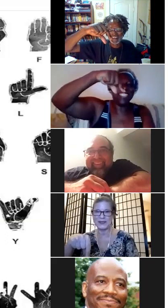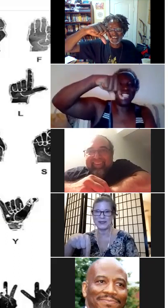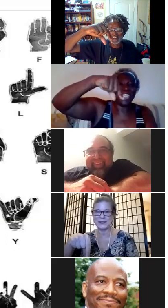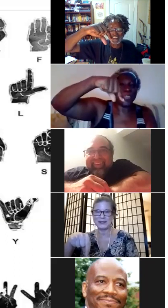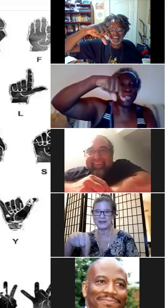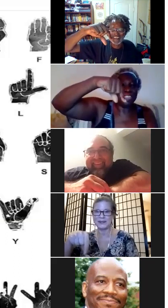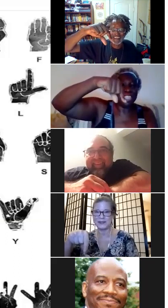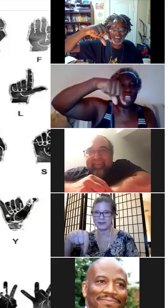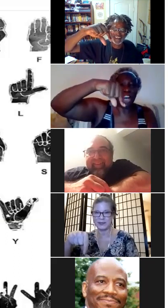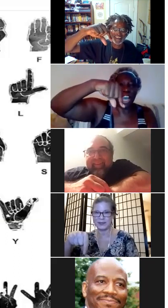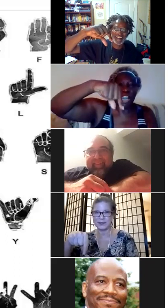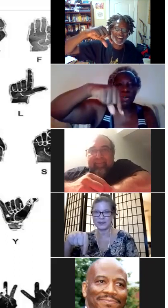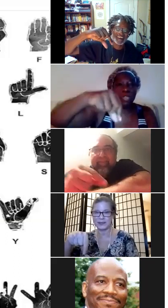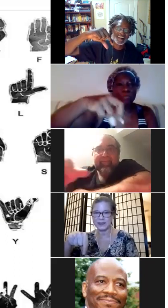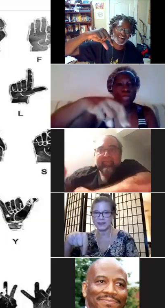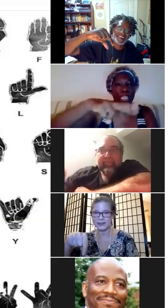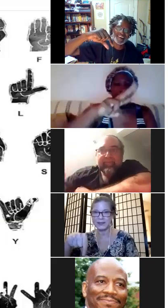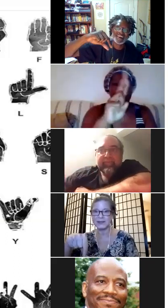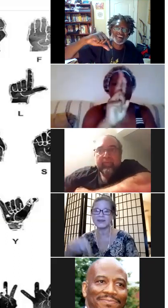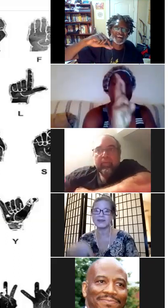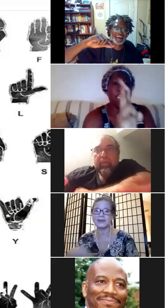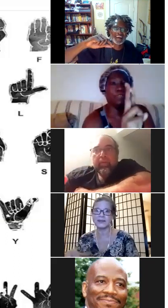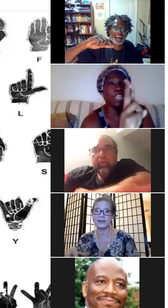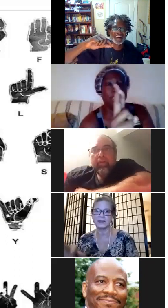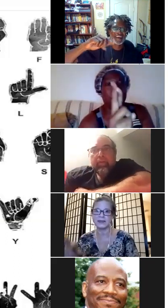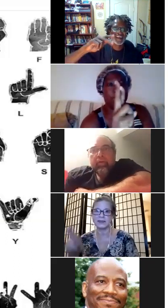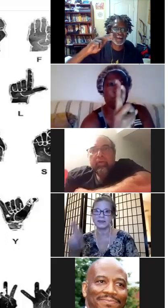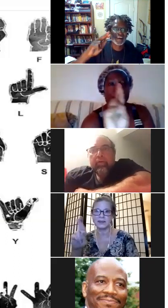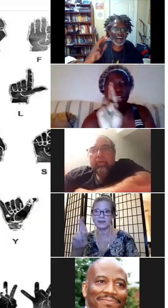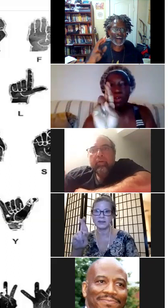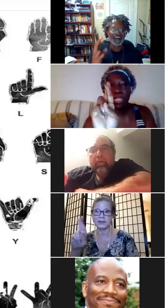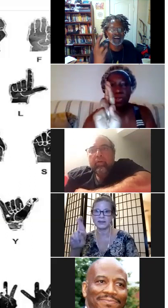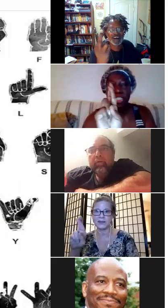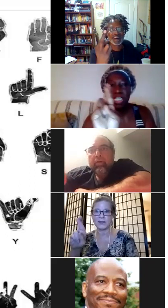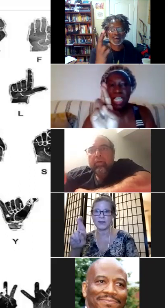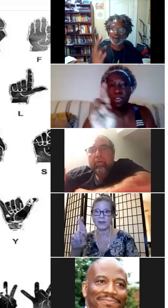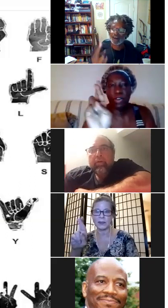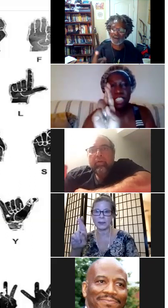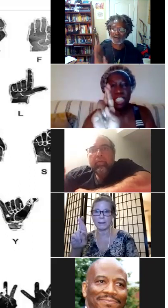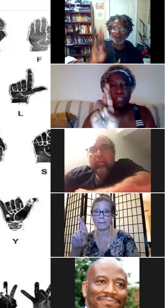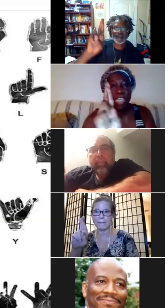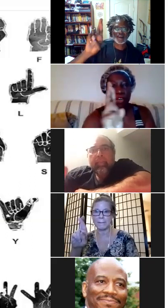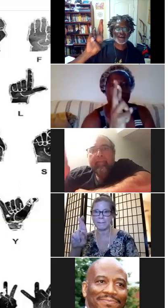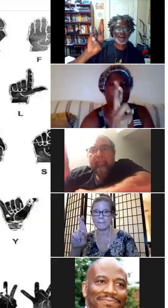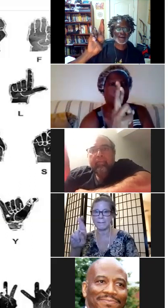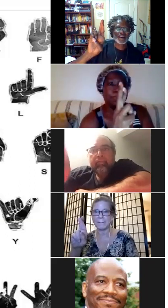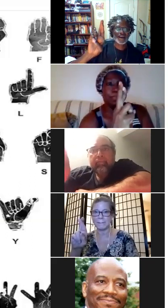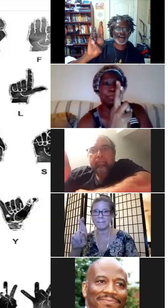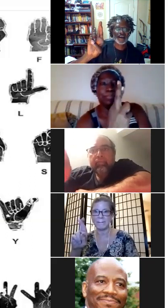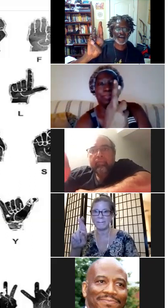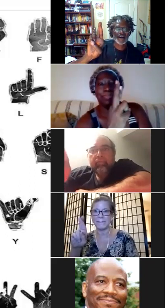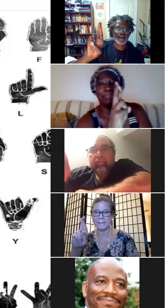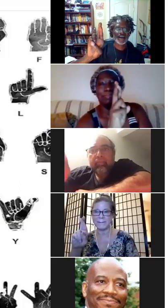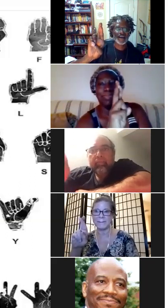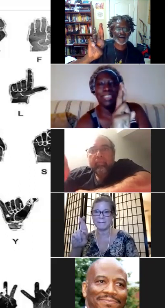Okay, so Q, and then R would be your index finger and your middle finger crisscrossing, like you're crossing your fingers. That one.